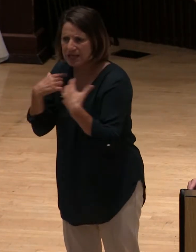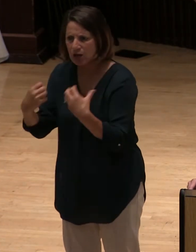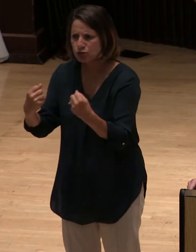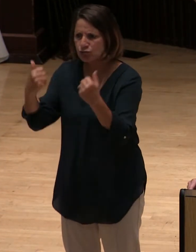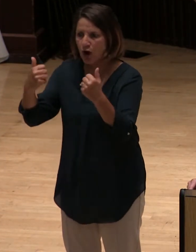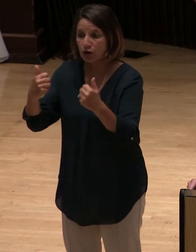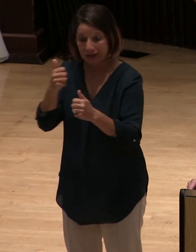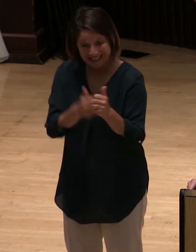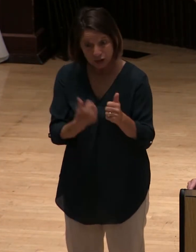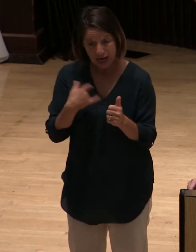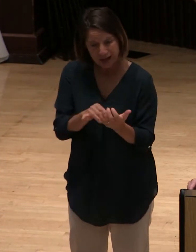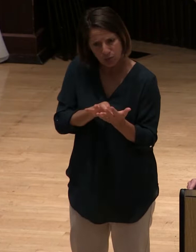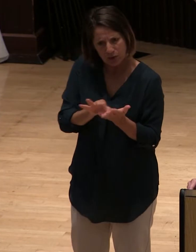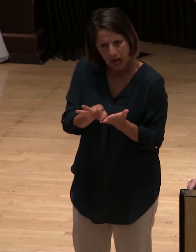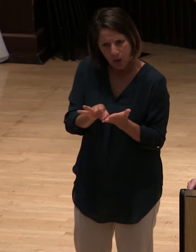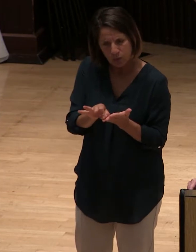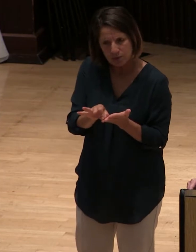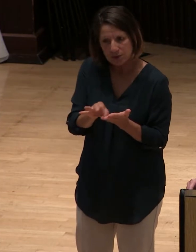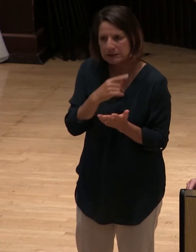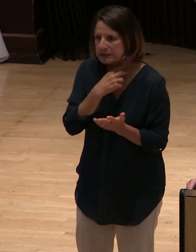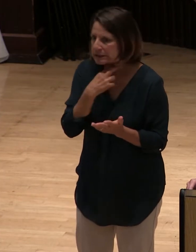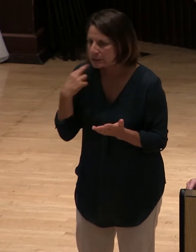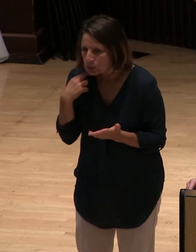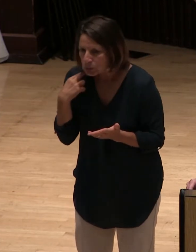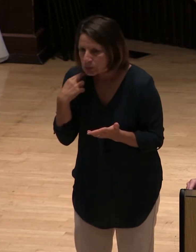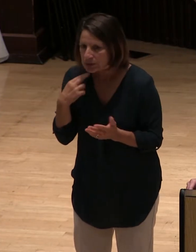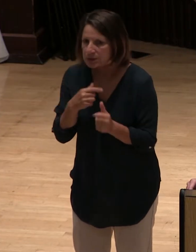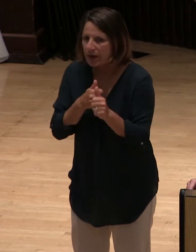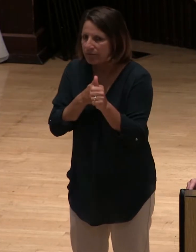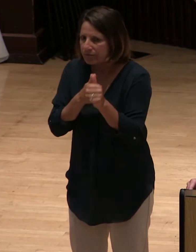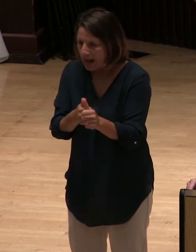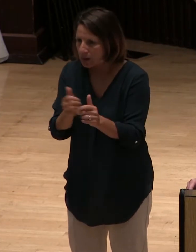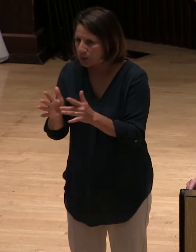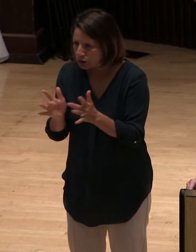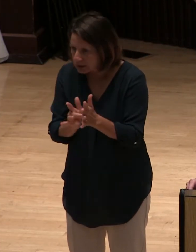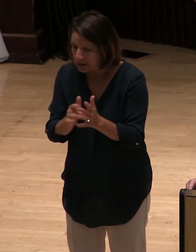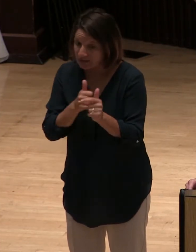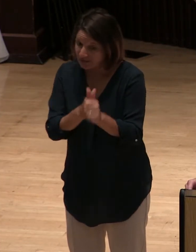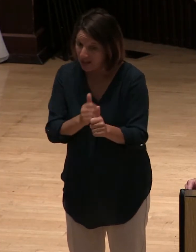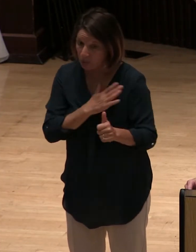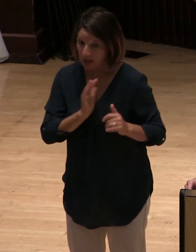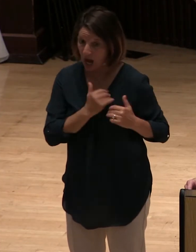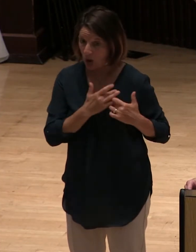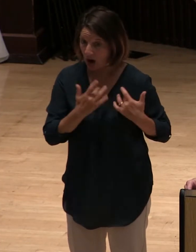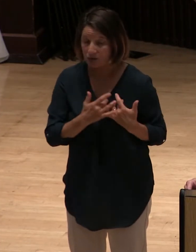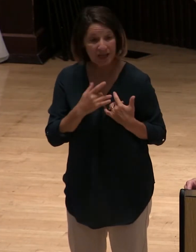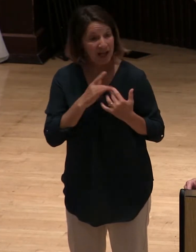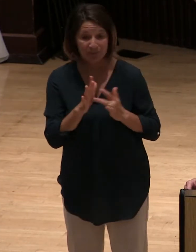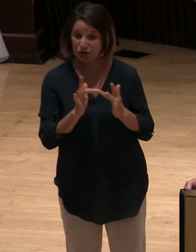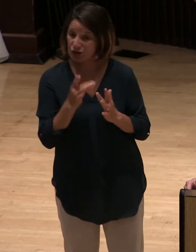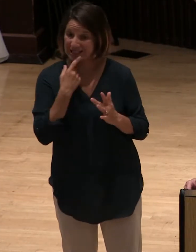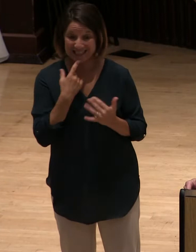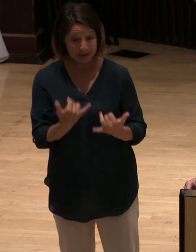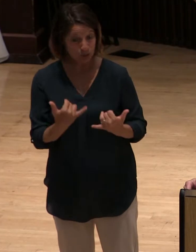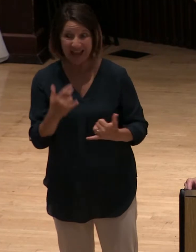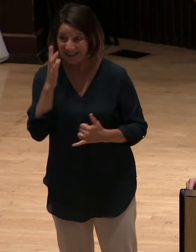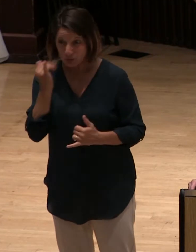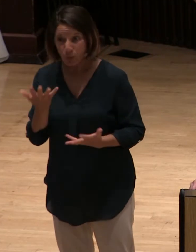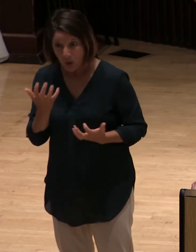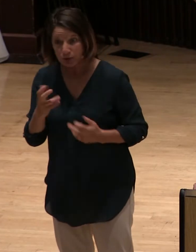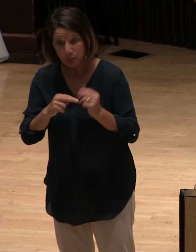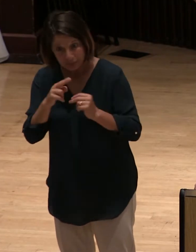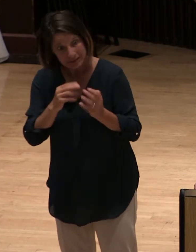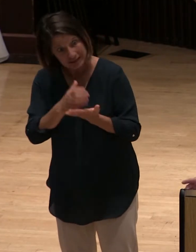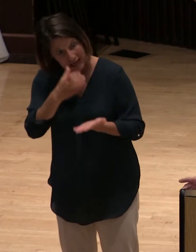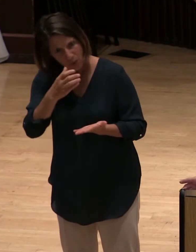count the cost of following Jesus and following our hearts. As Jesus says today, if you're going to build a tower, think